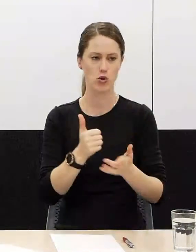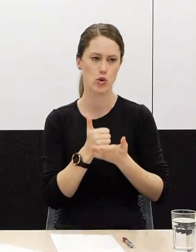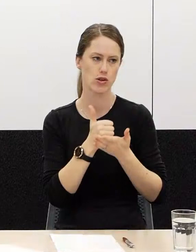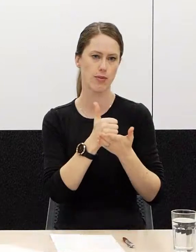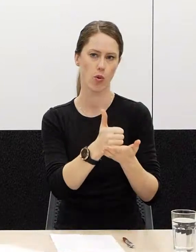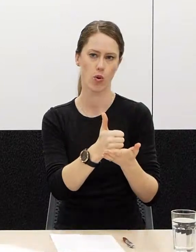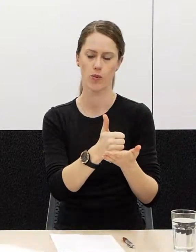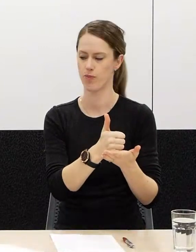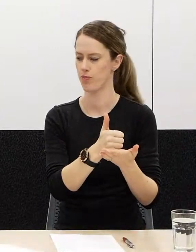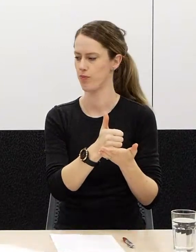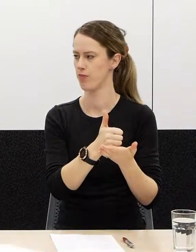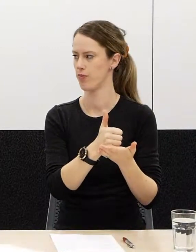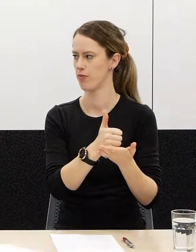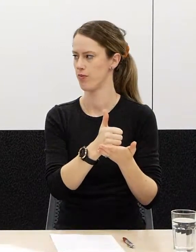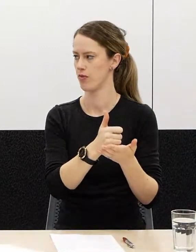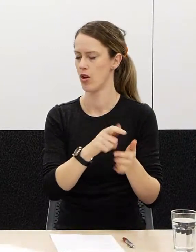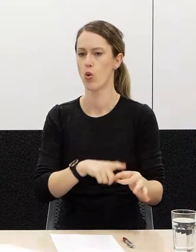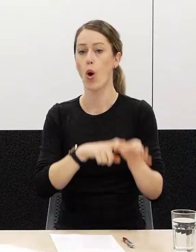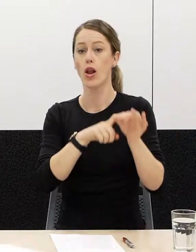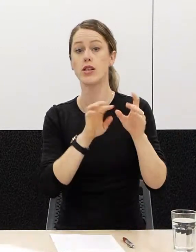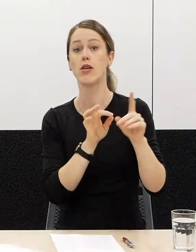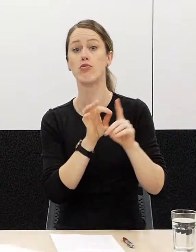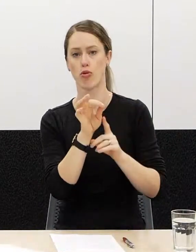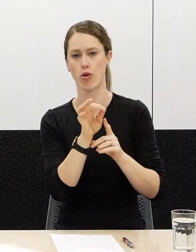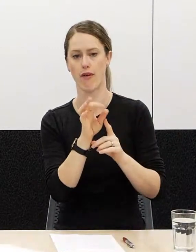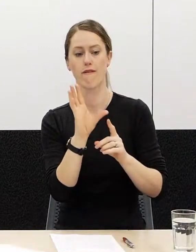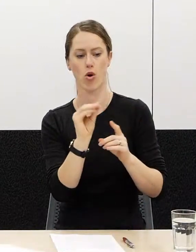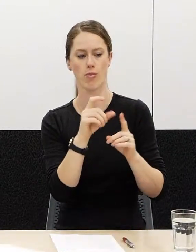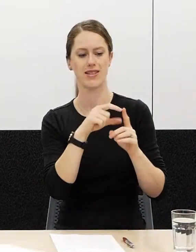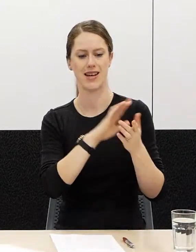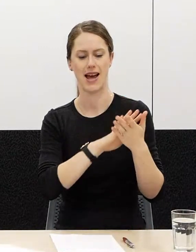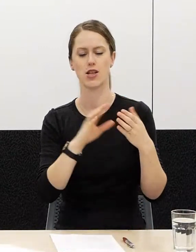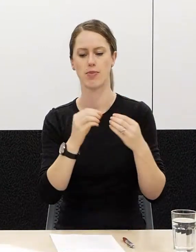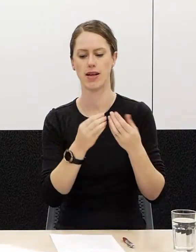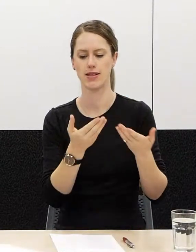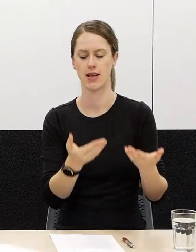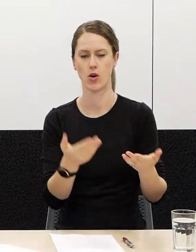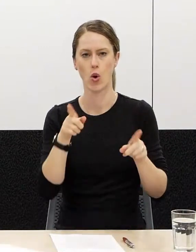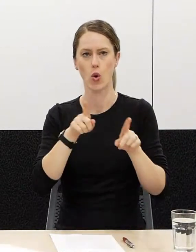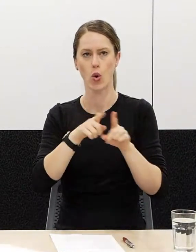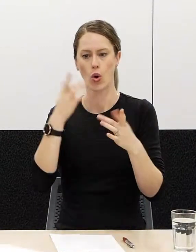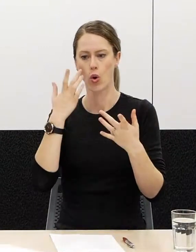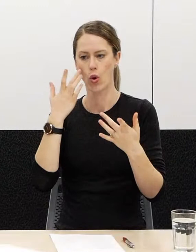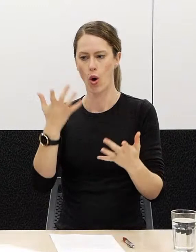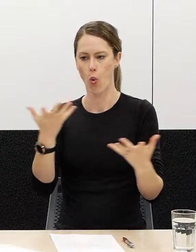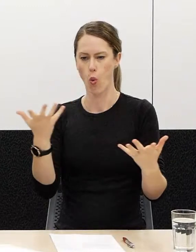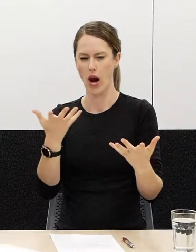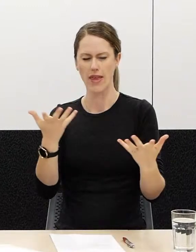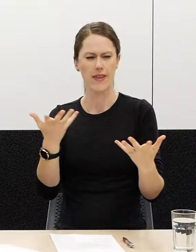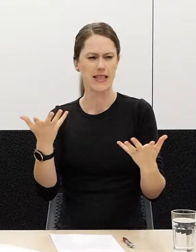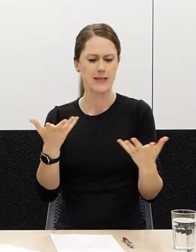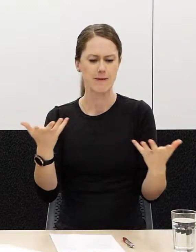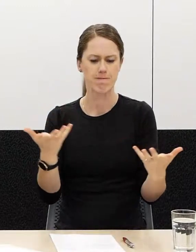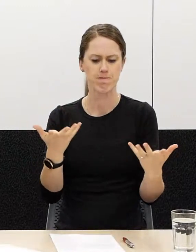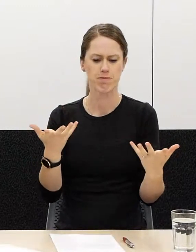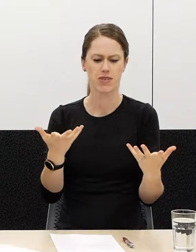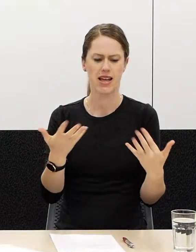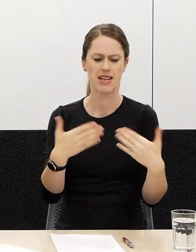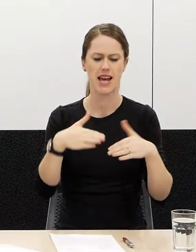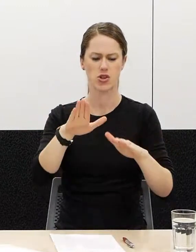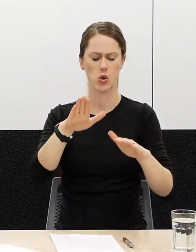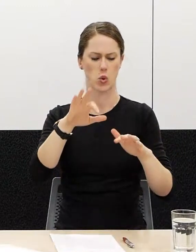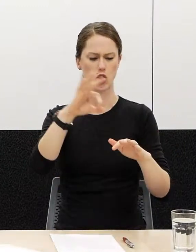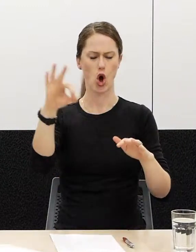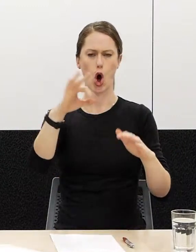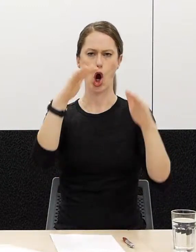support quality improvement by DHBs and also demonstrate to us where there is national